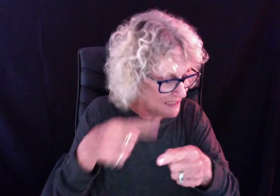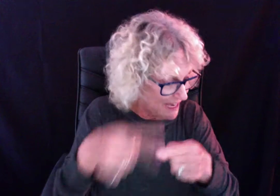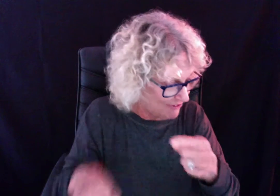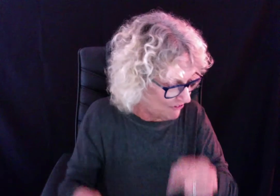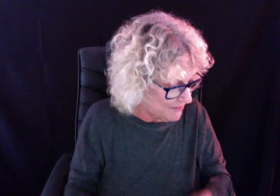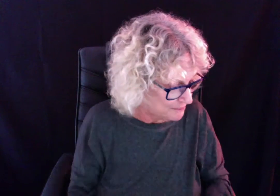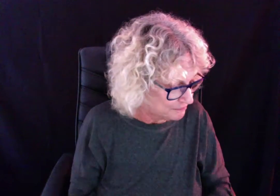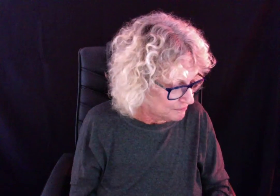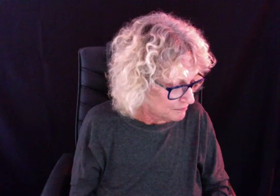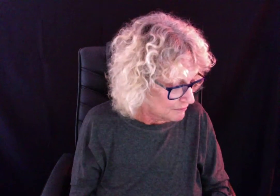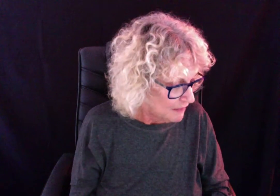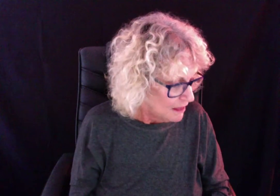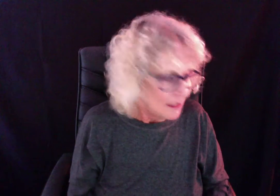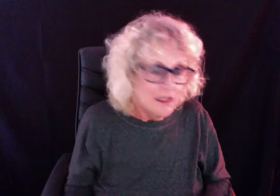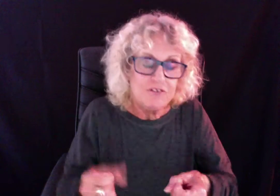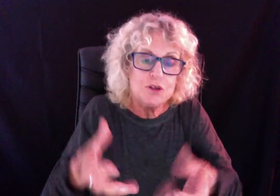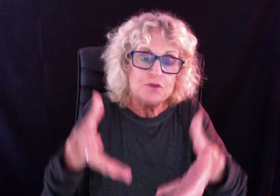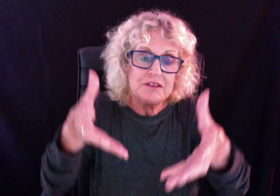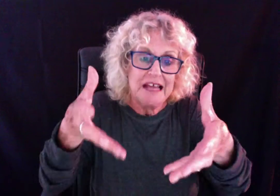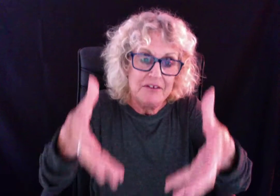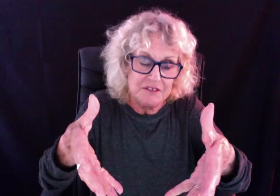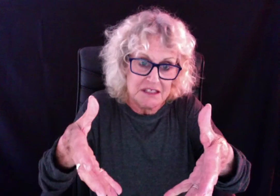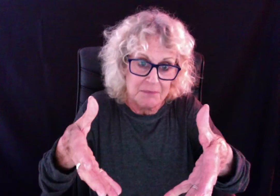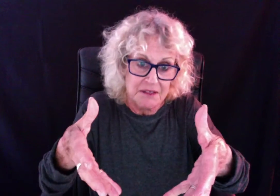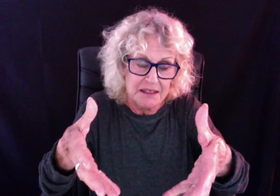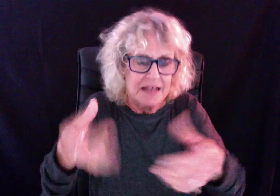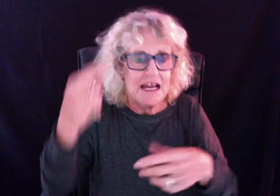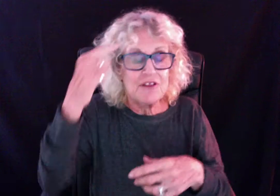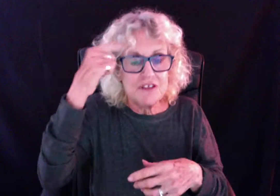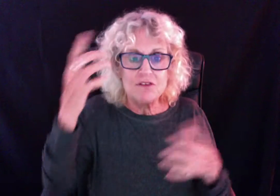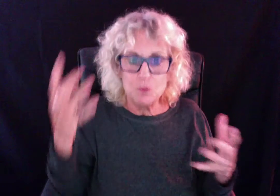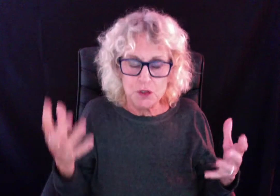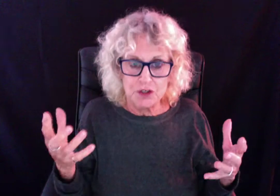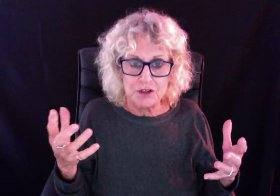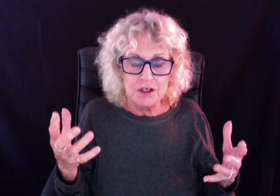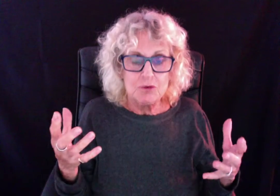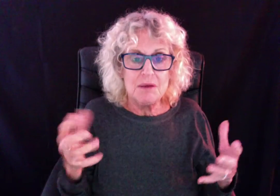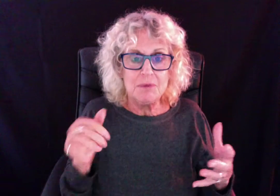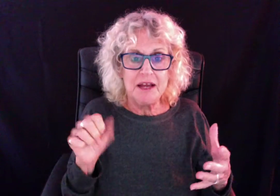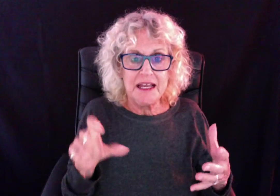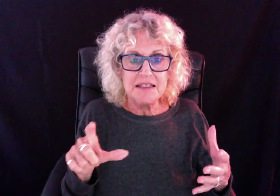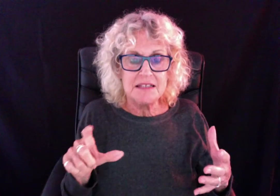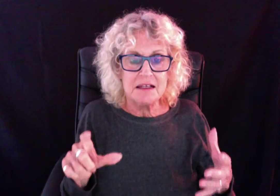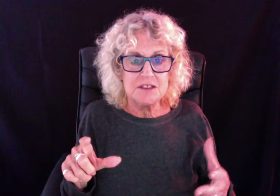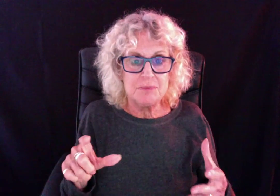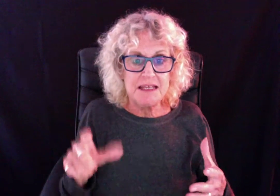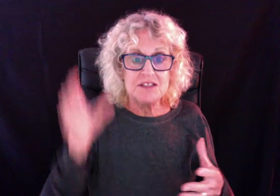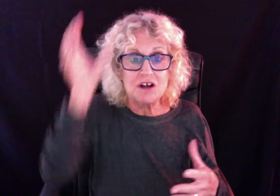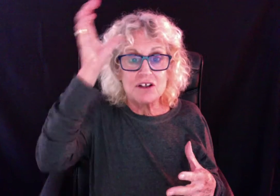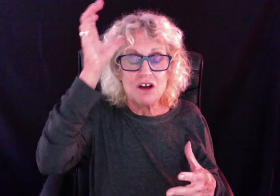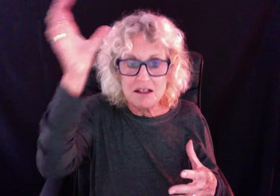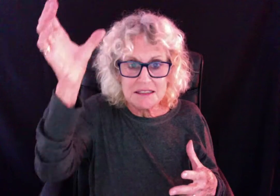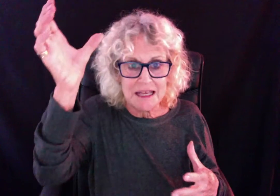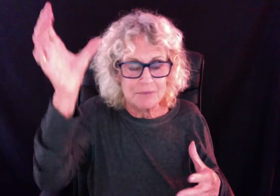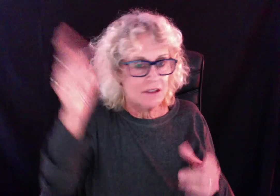knife. If you've left something, now think of the word. Remember, ASL is based on concept, not